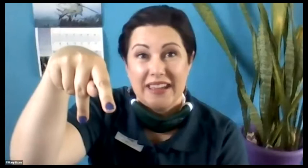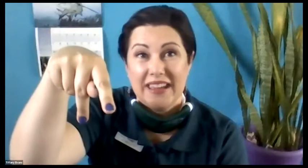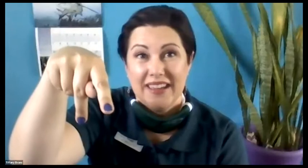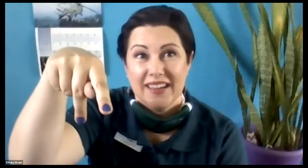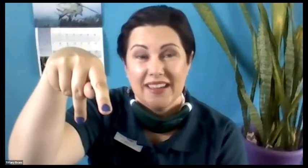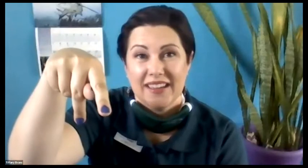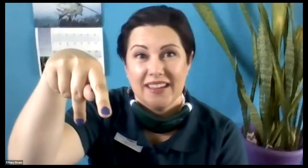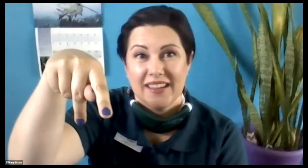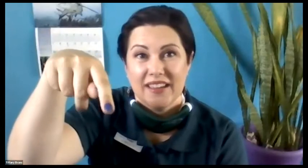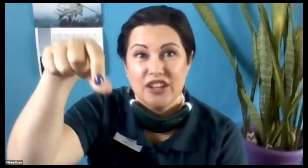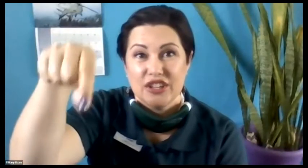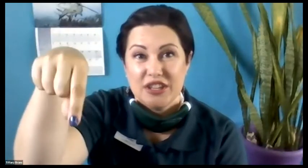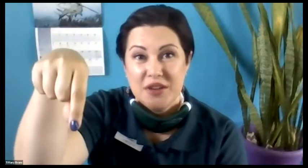P, Q,